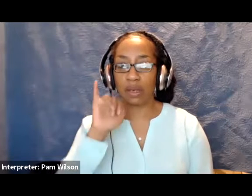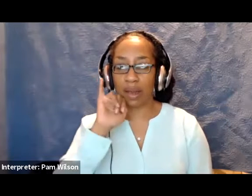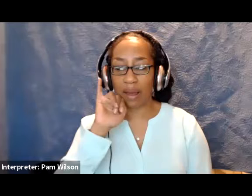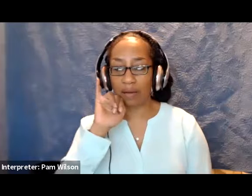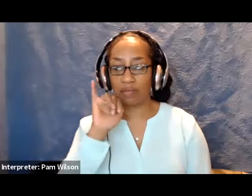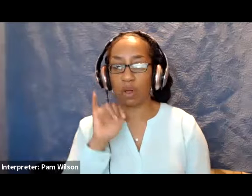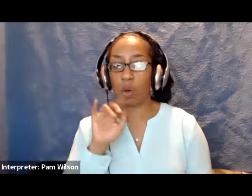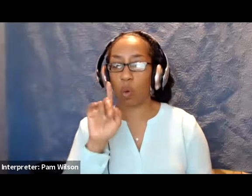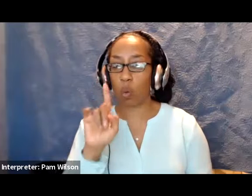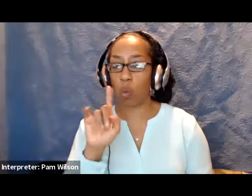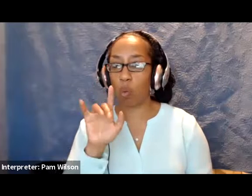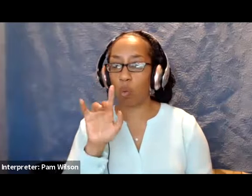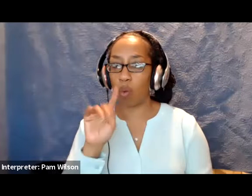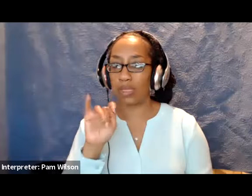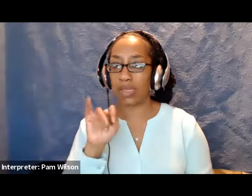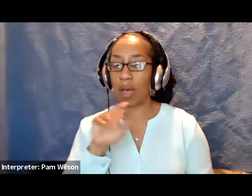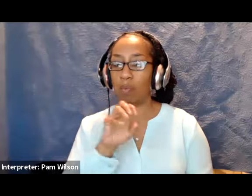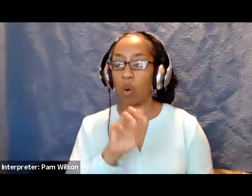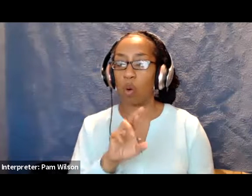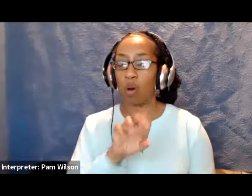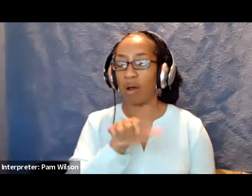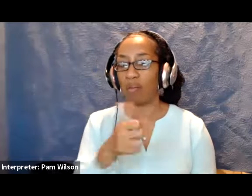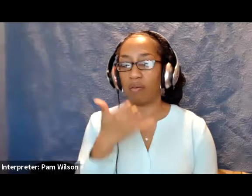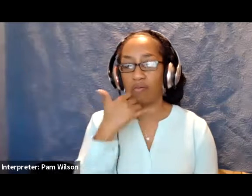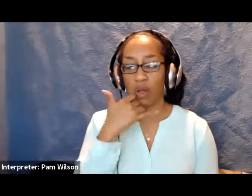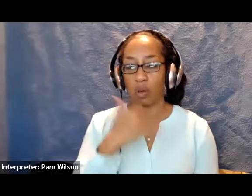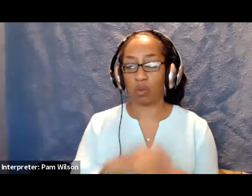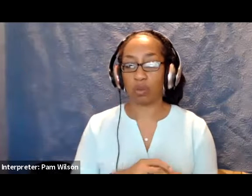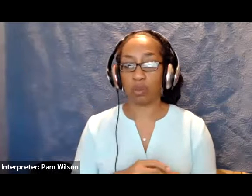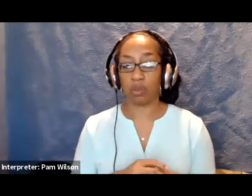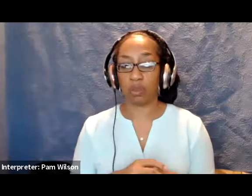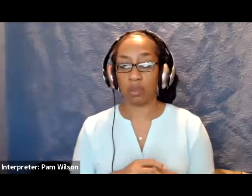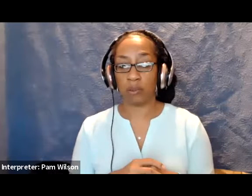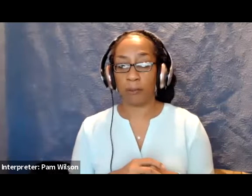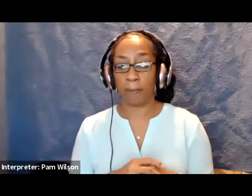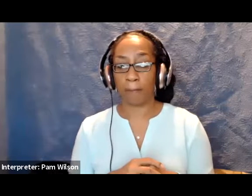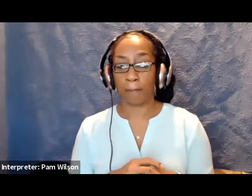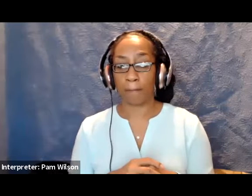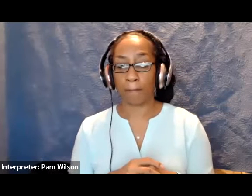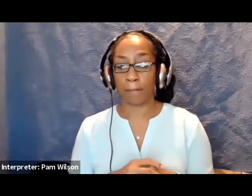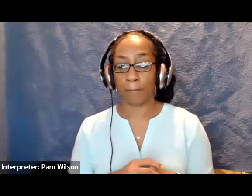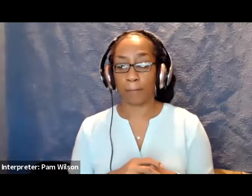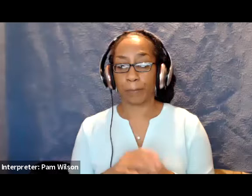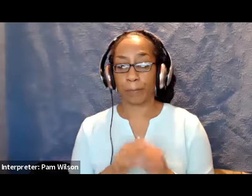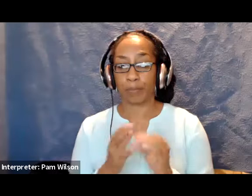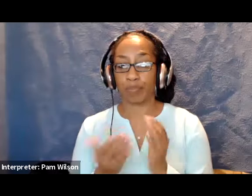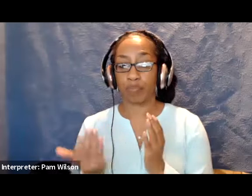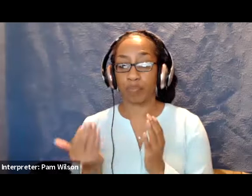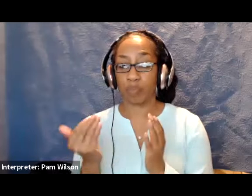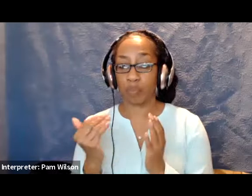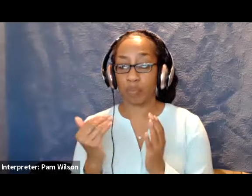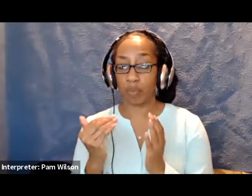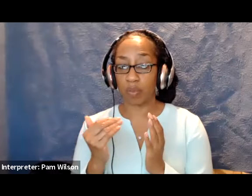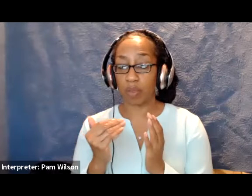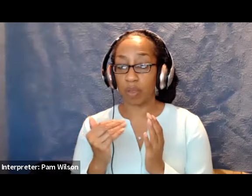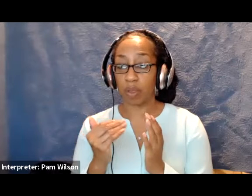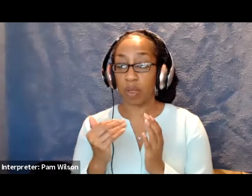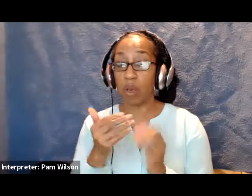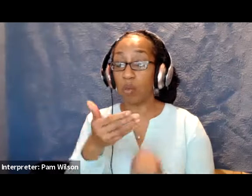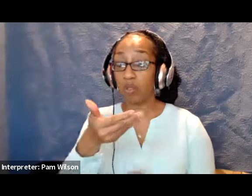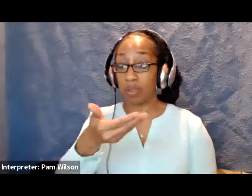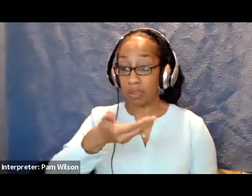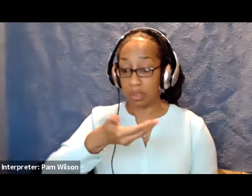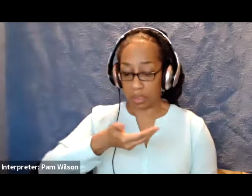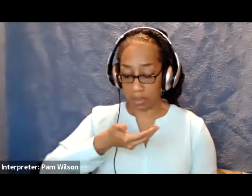or telephone. And notice how it says that oftentimes when you get that meeting invite, they